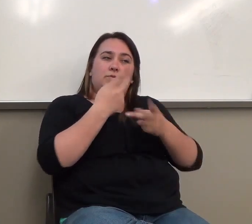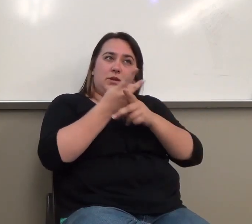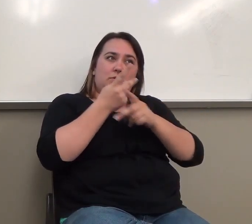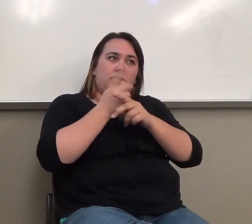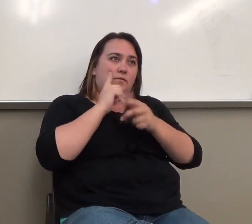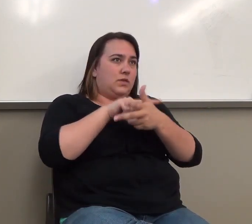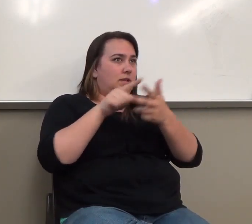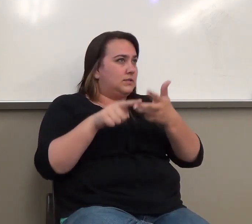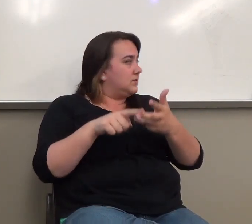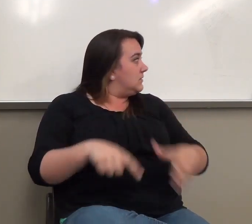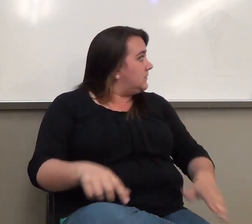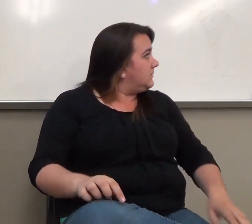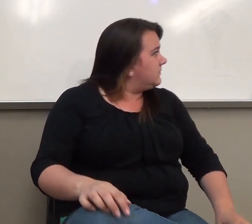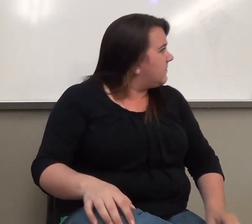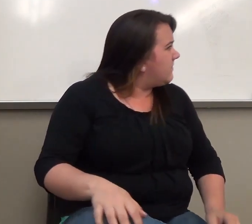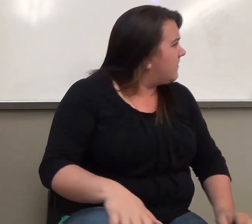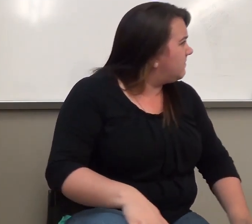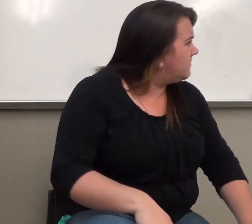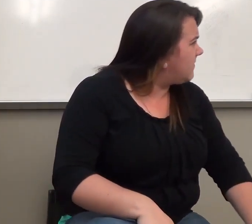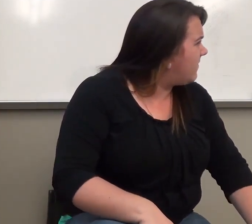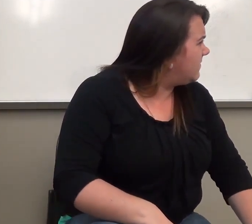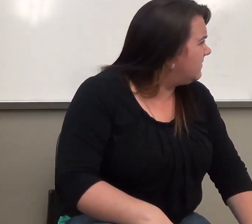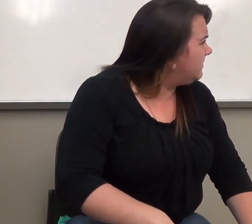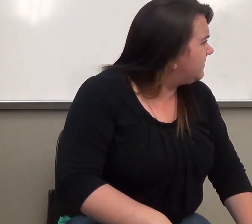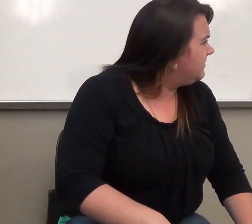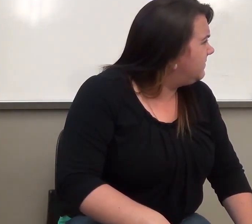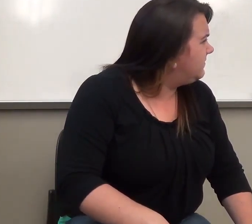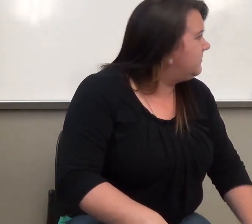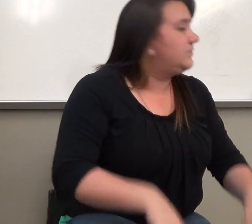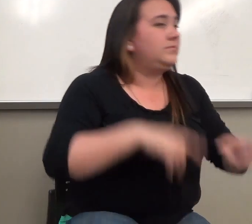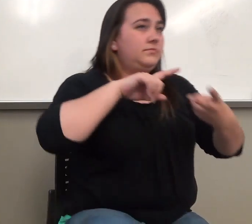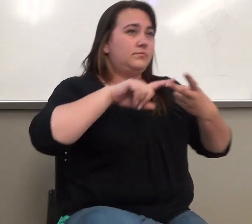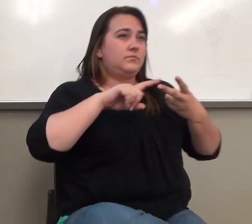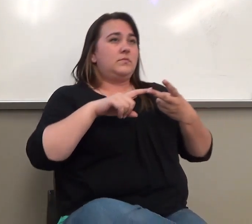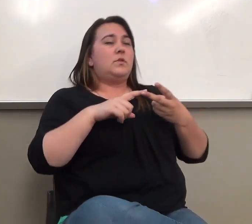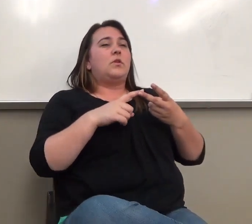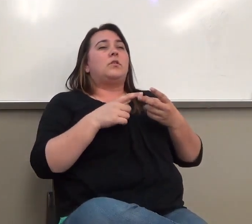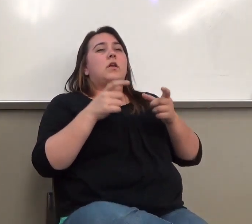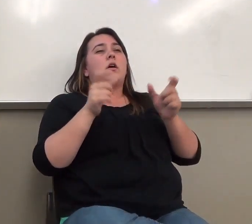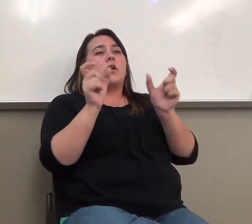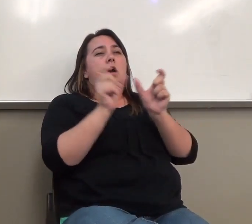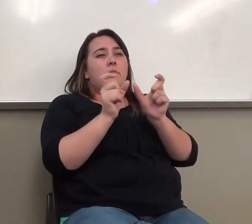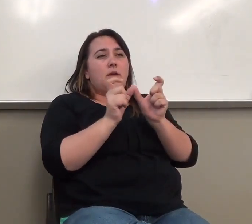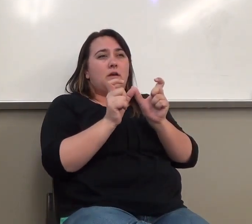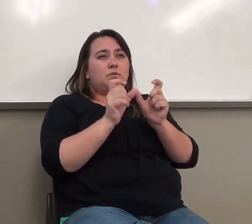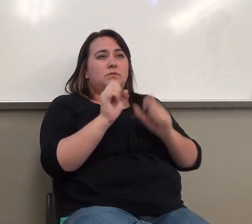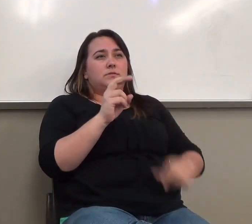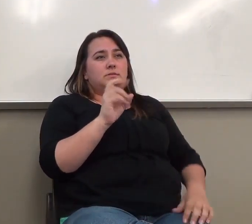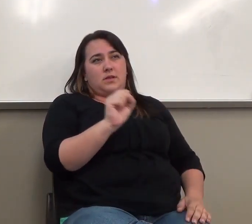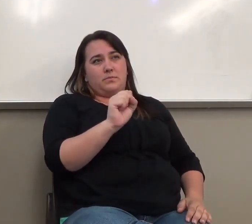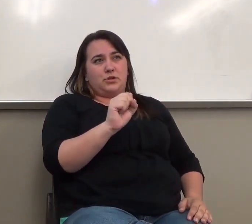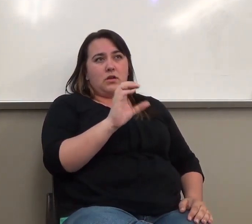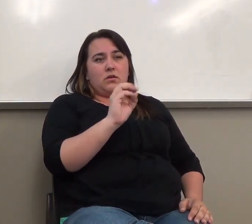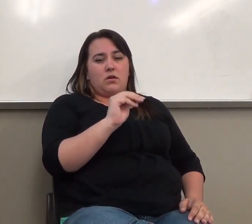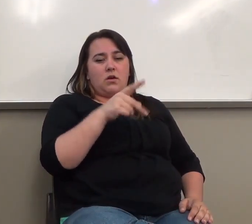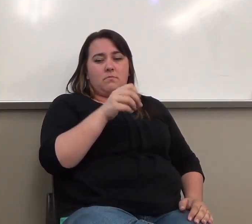the other one is pretty simple. If you have two things,